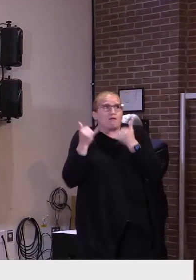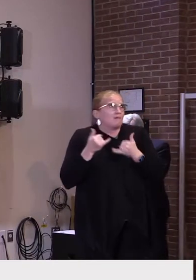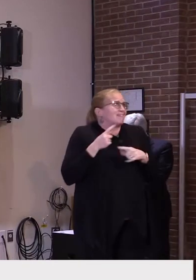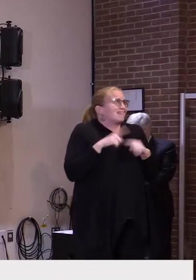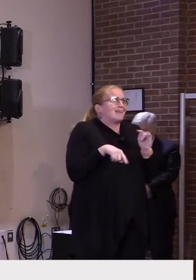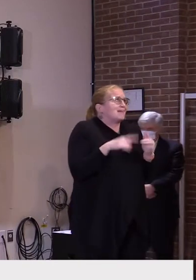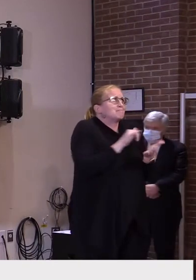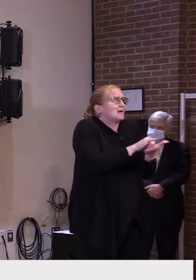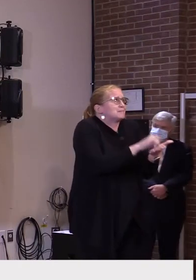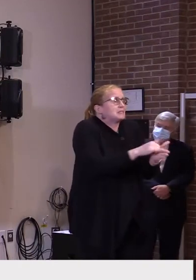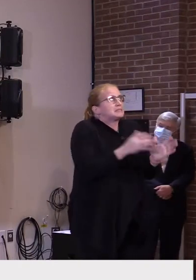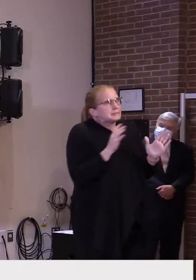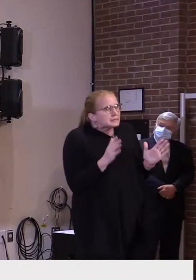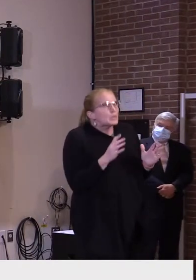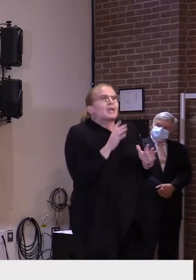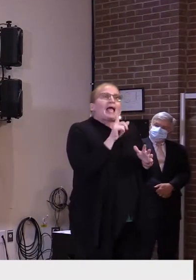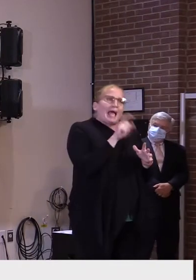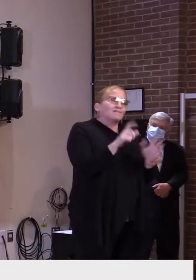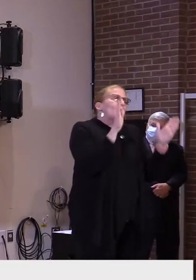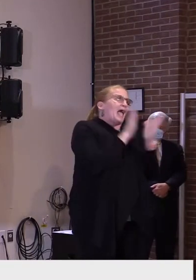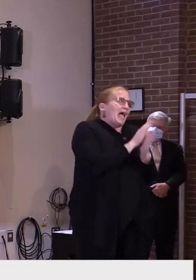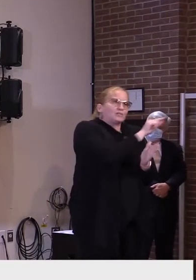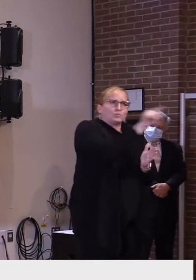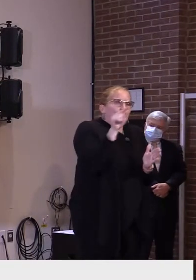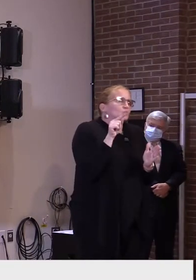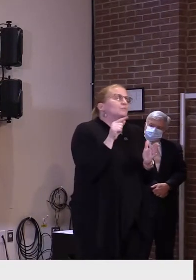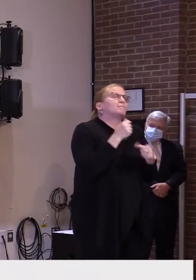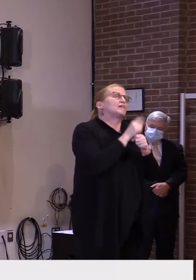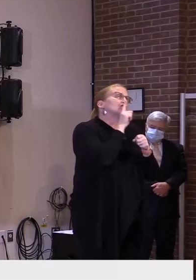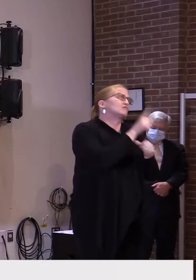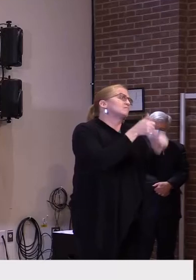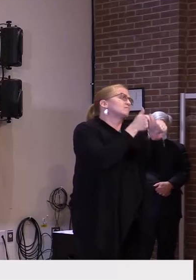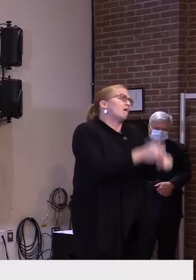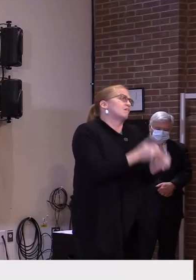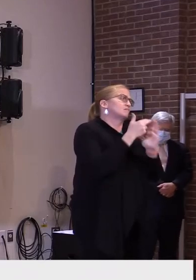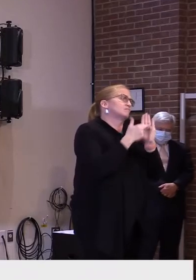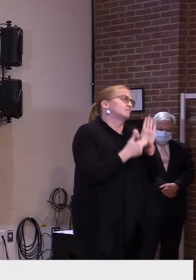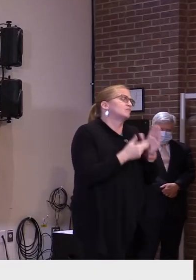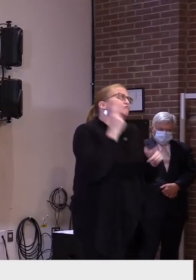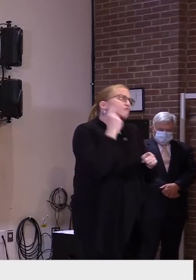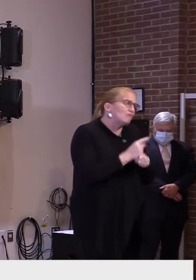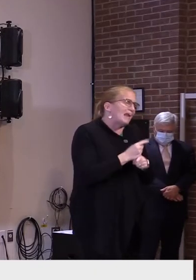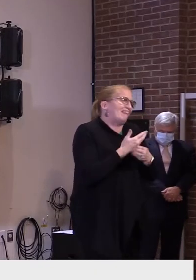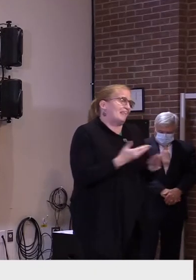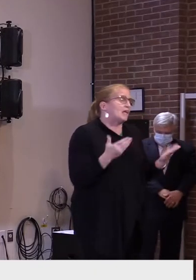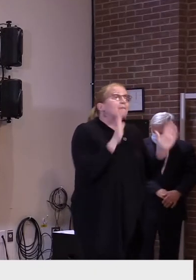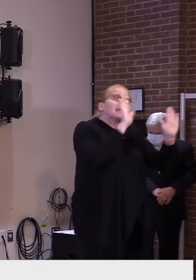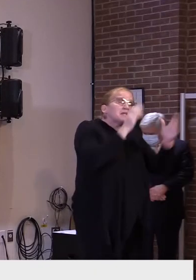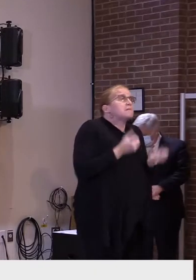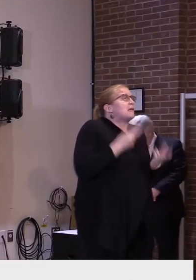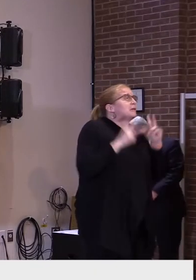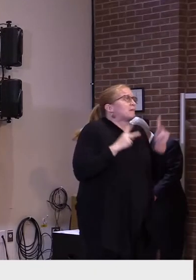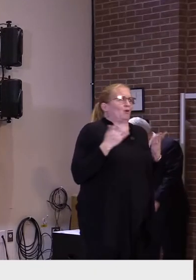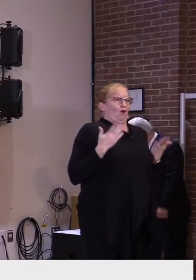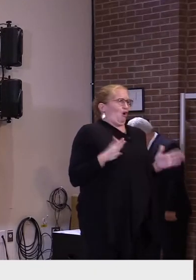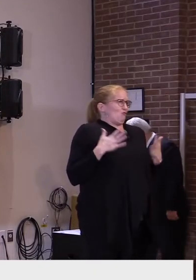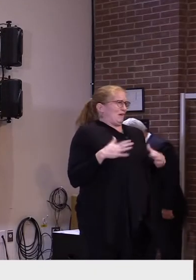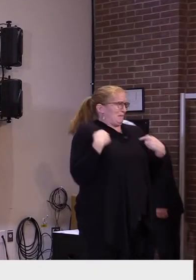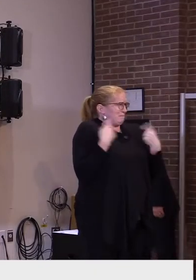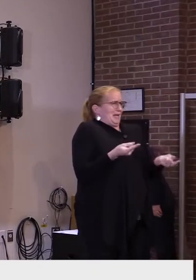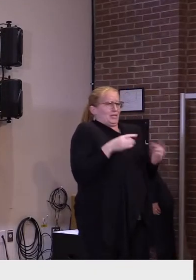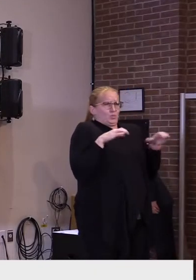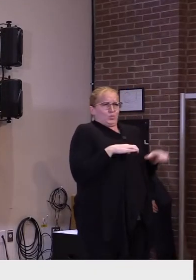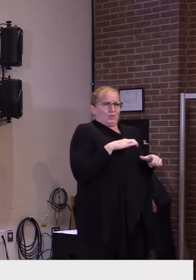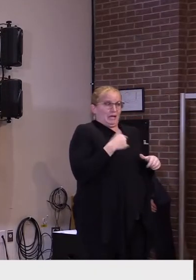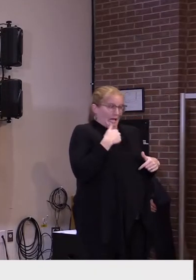things. Now, many have already been doing this on their own, but now it is even more important. So if